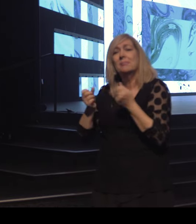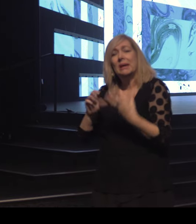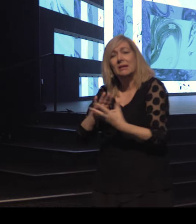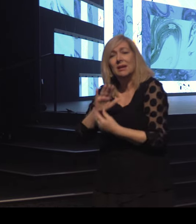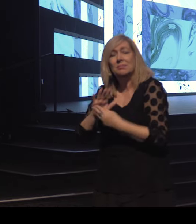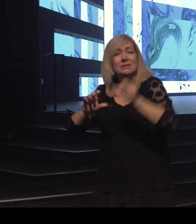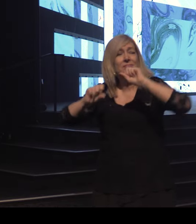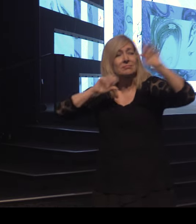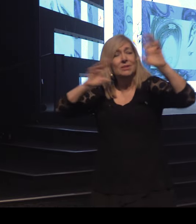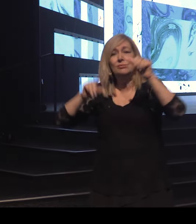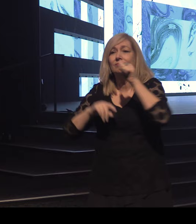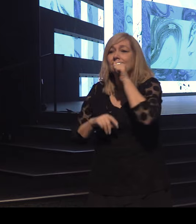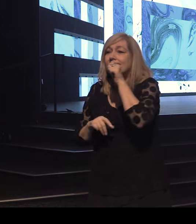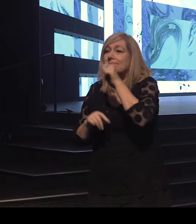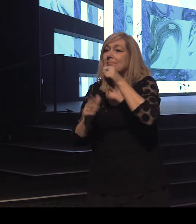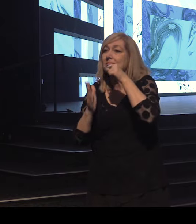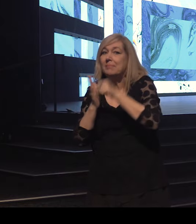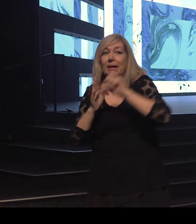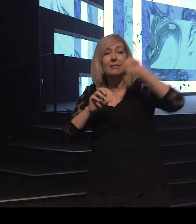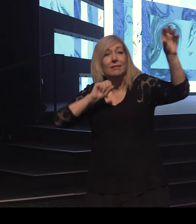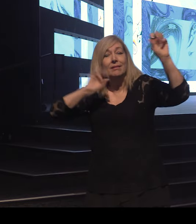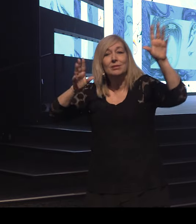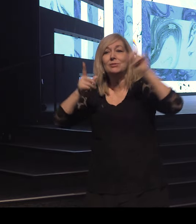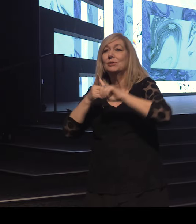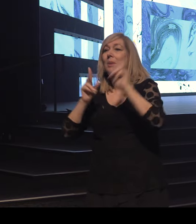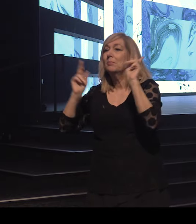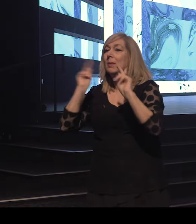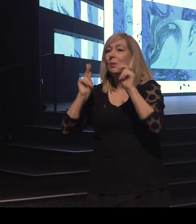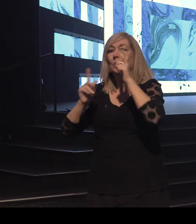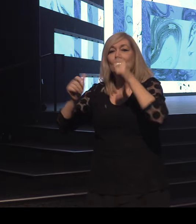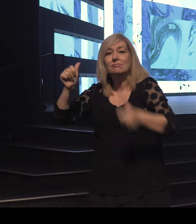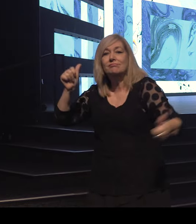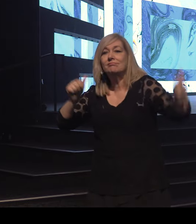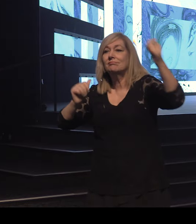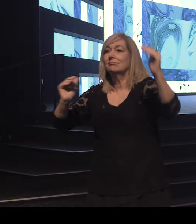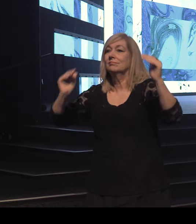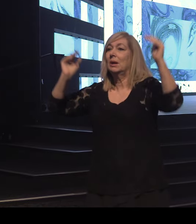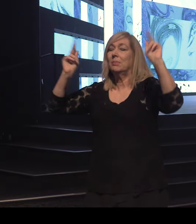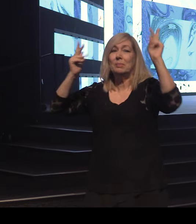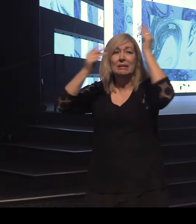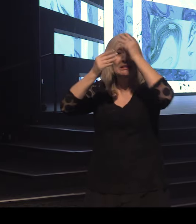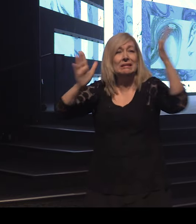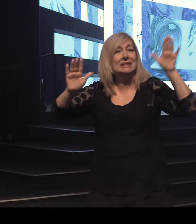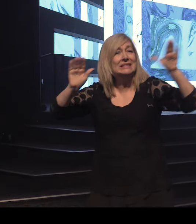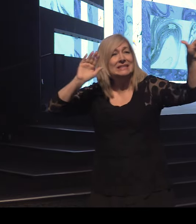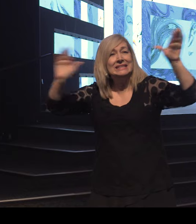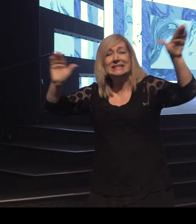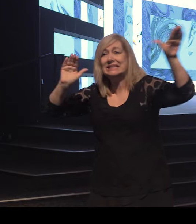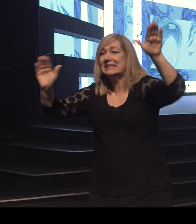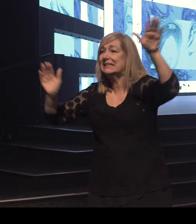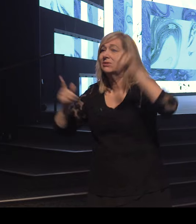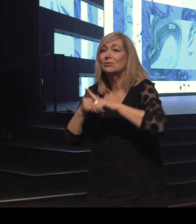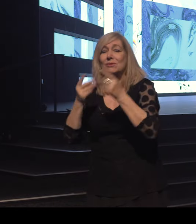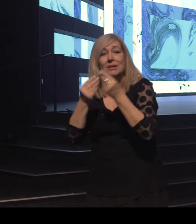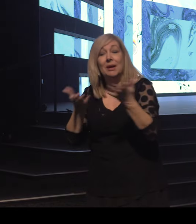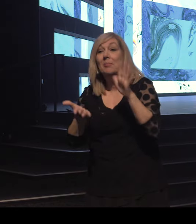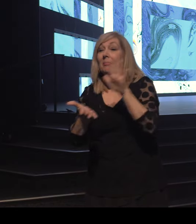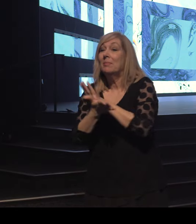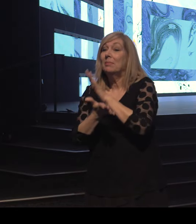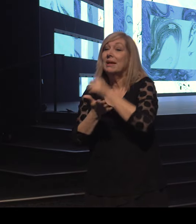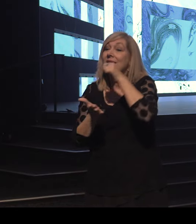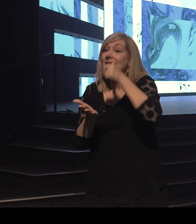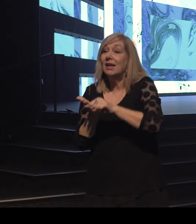mailed them out secretly to influencers and decision makers all over Germany, as well as placing stacks of letters in